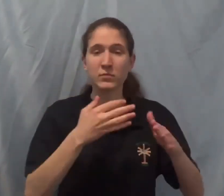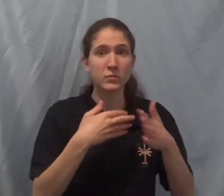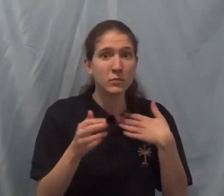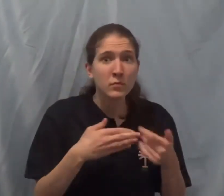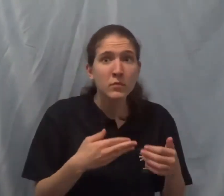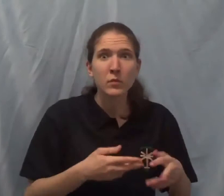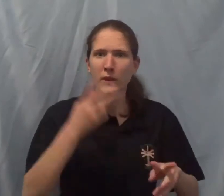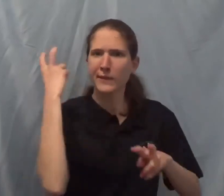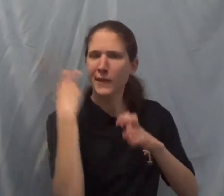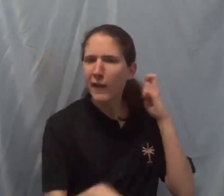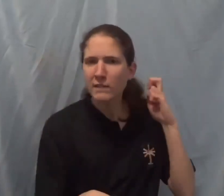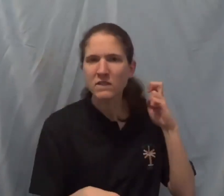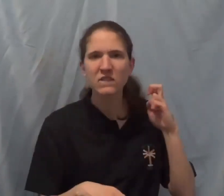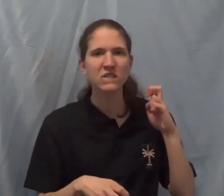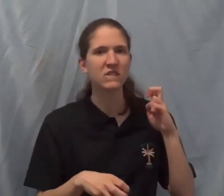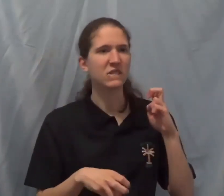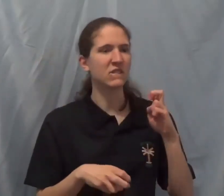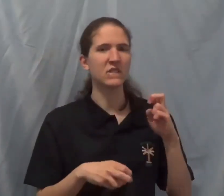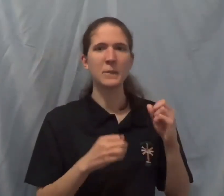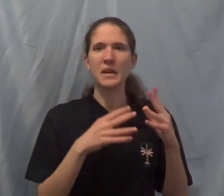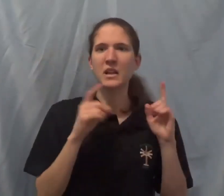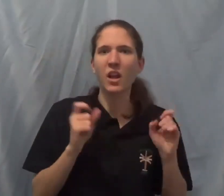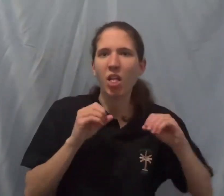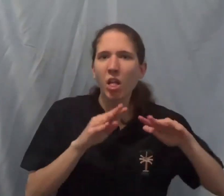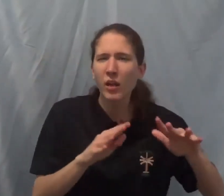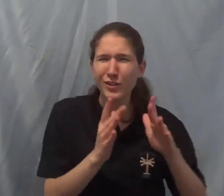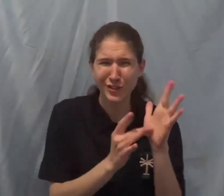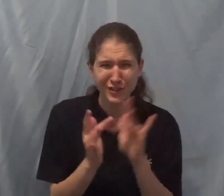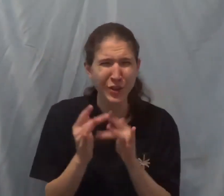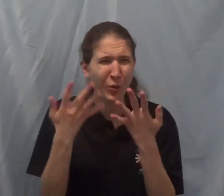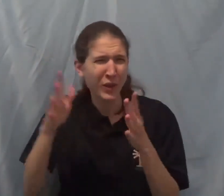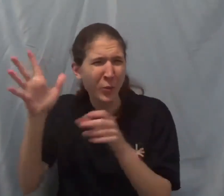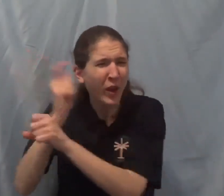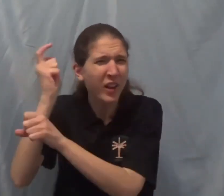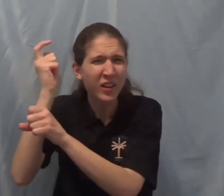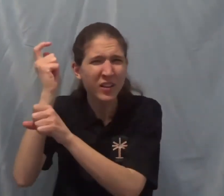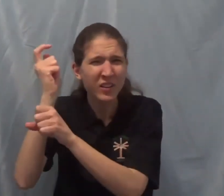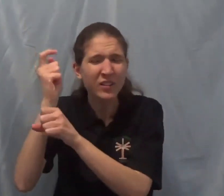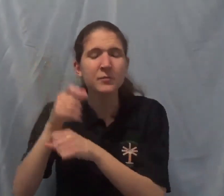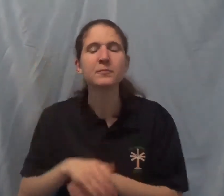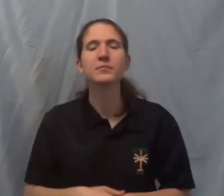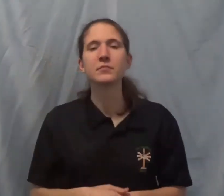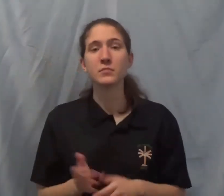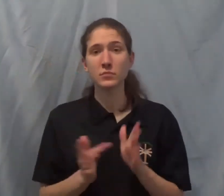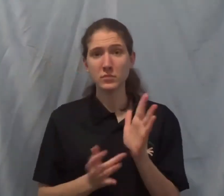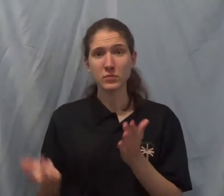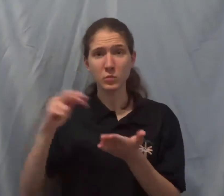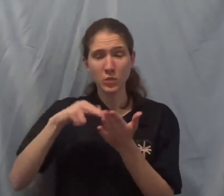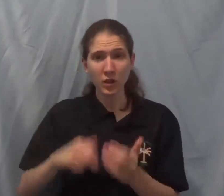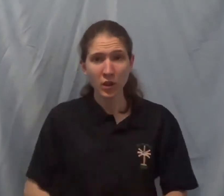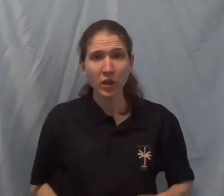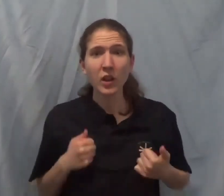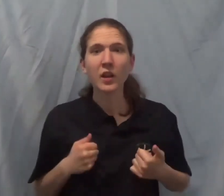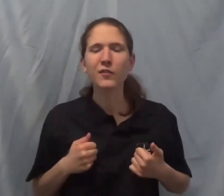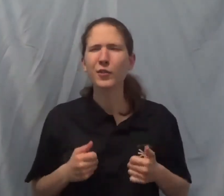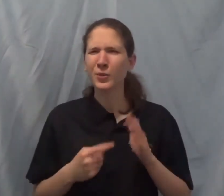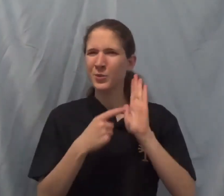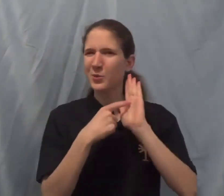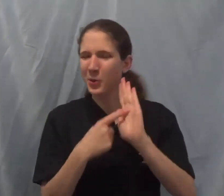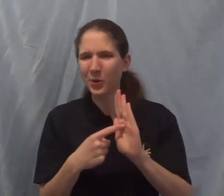victory. And I would almost say that the resurrection is an incarnation of optimism and mercy. And say St.